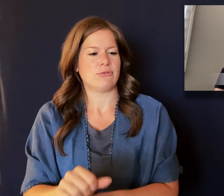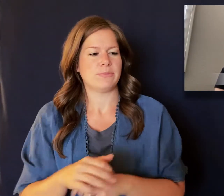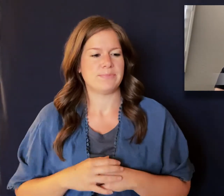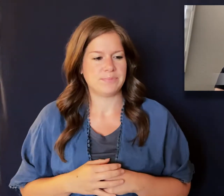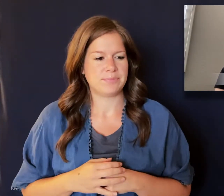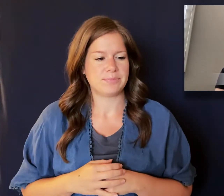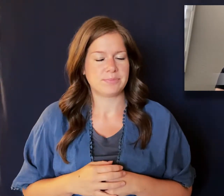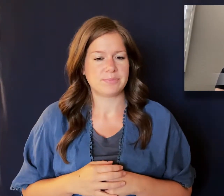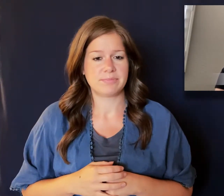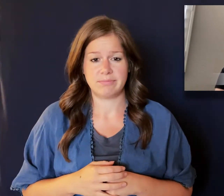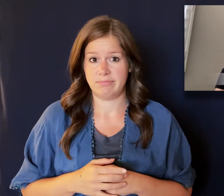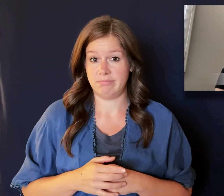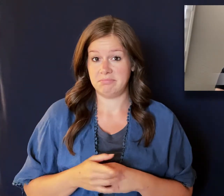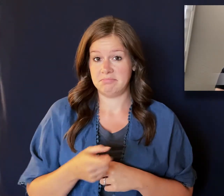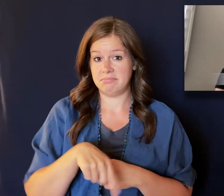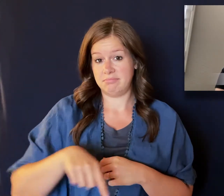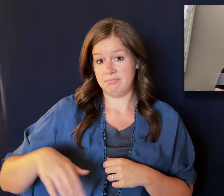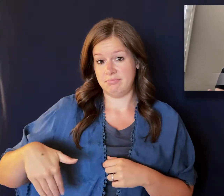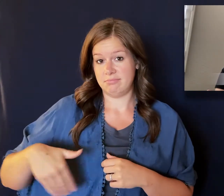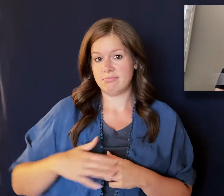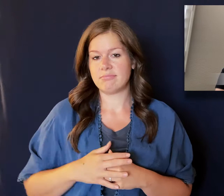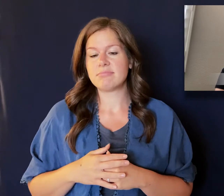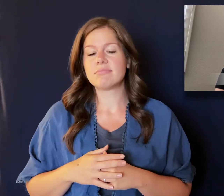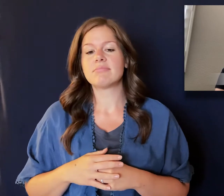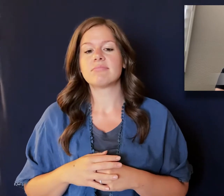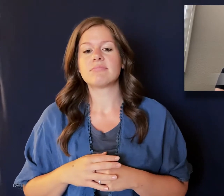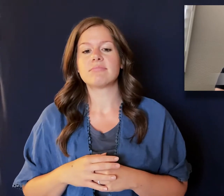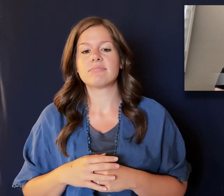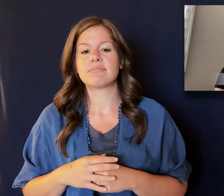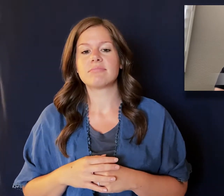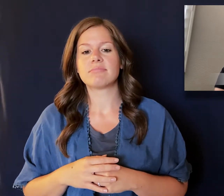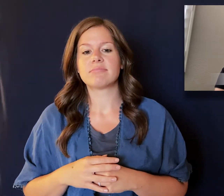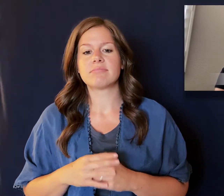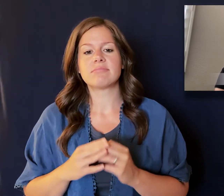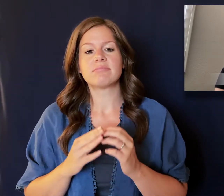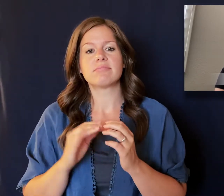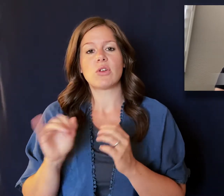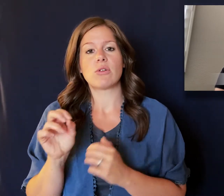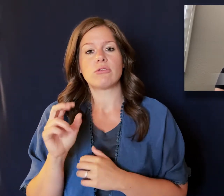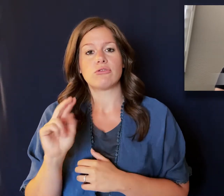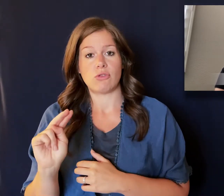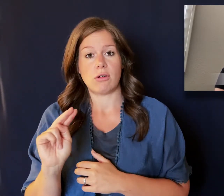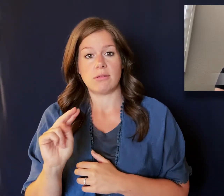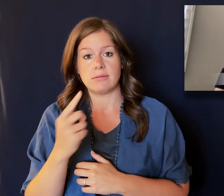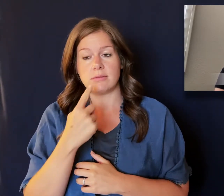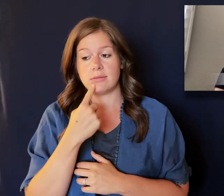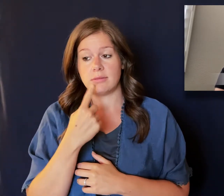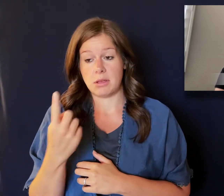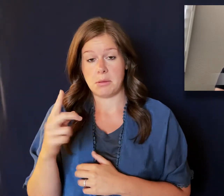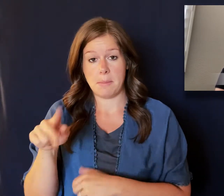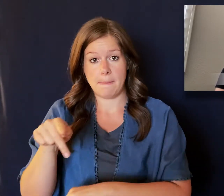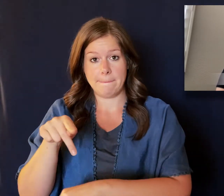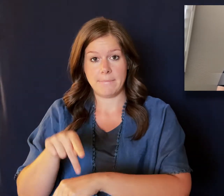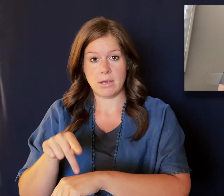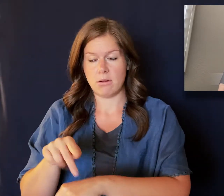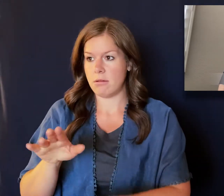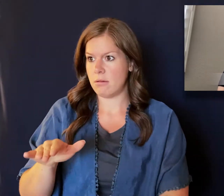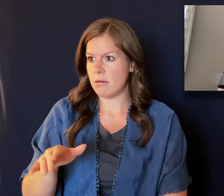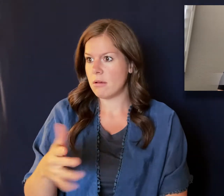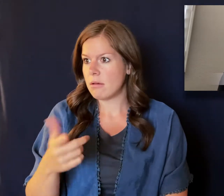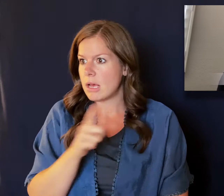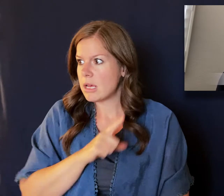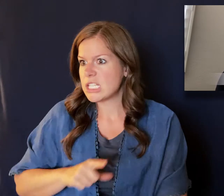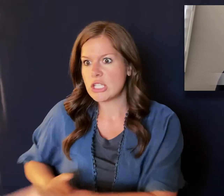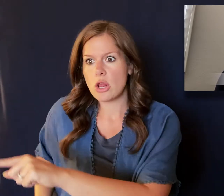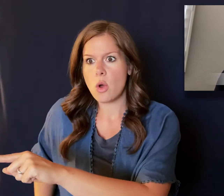whom Jesus loved, the writer, John, said to Peter, it is the Lord. So when Simon Peter heard that it was the Lord, he put